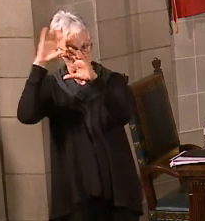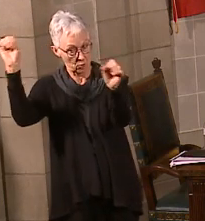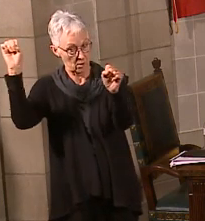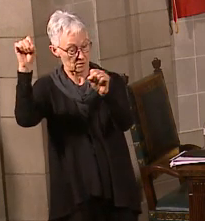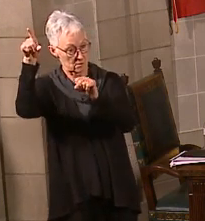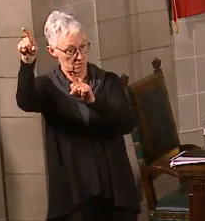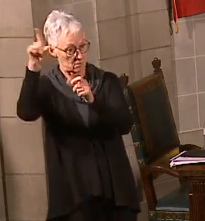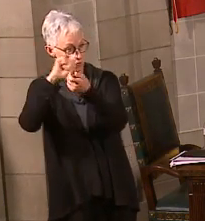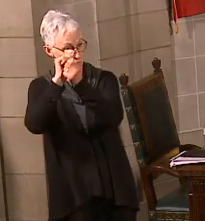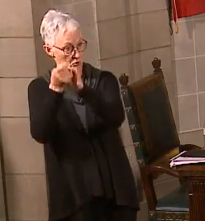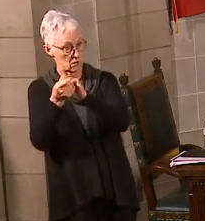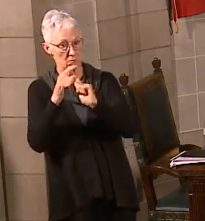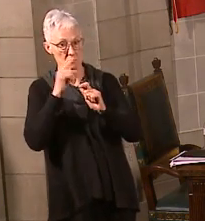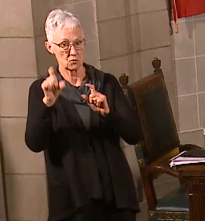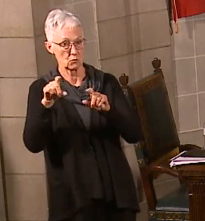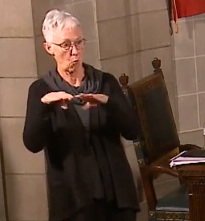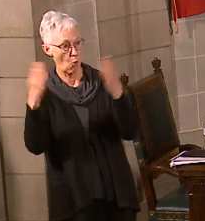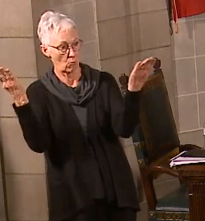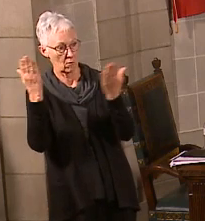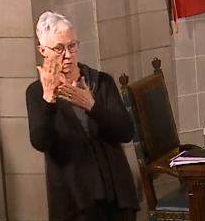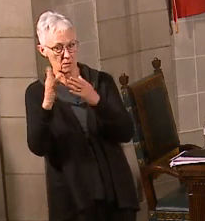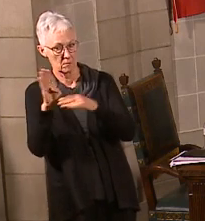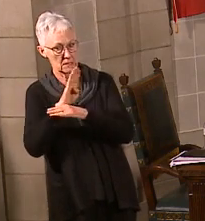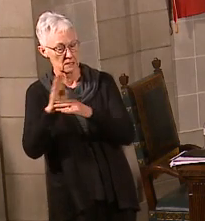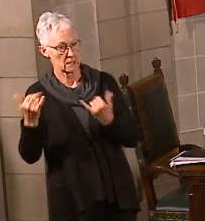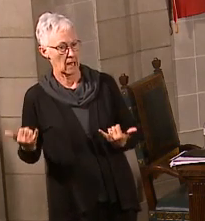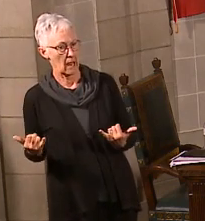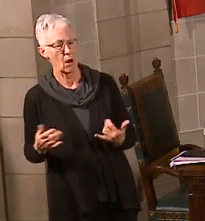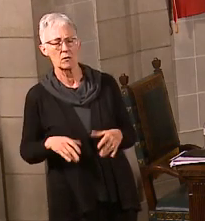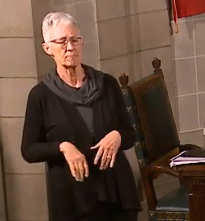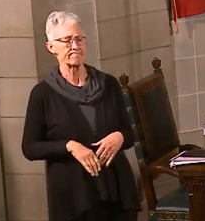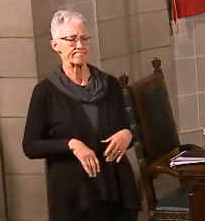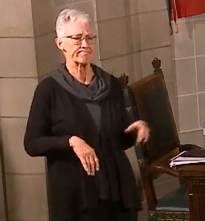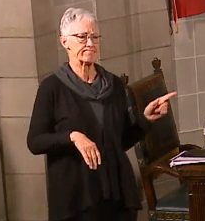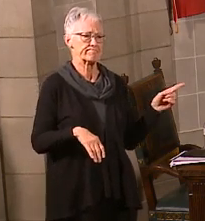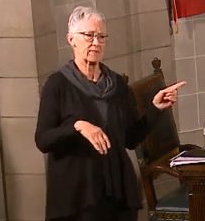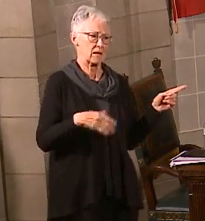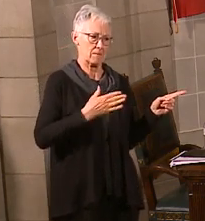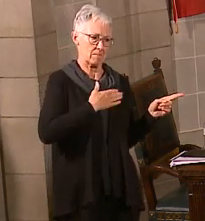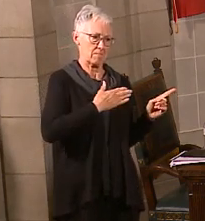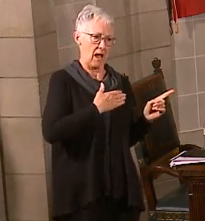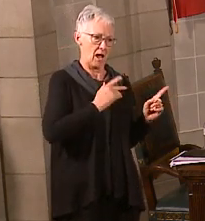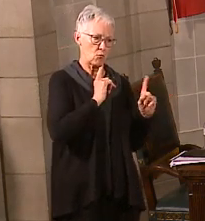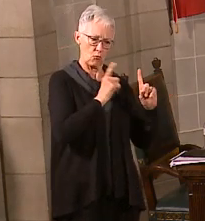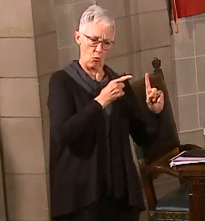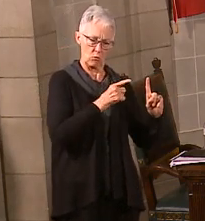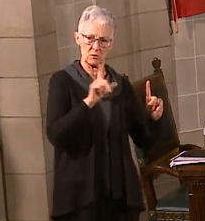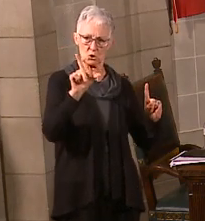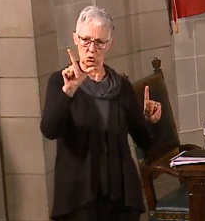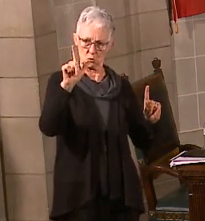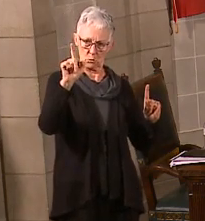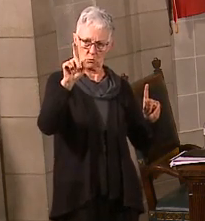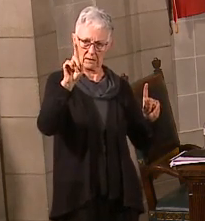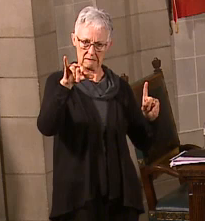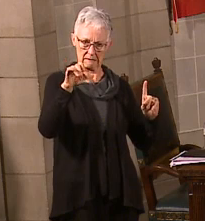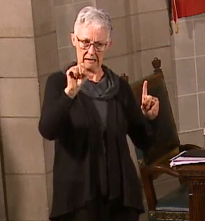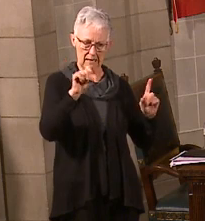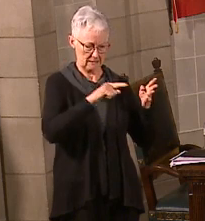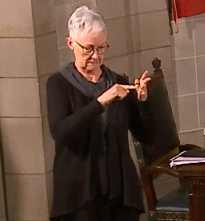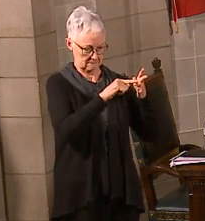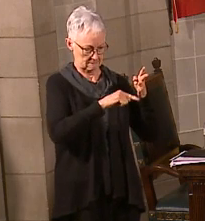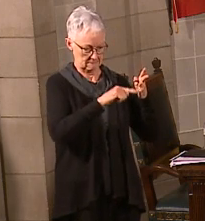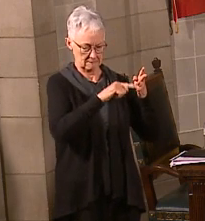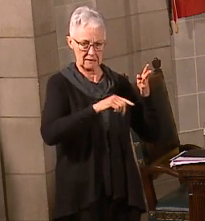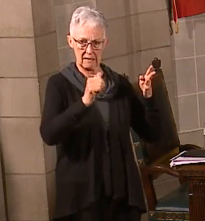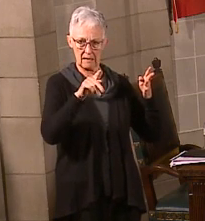don't plan on changing that. Again, this is the whole, 21 days to stay healthy, stay home, stay connected, our 6 rules. We are going to be